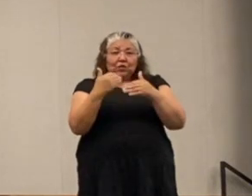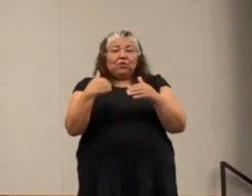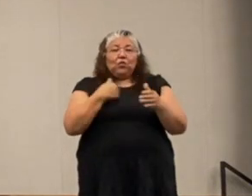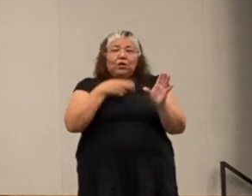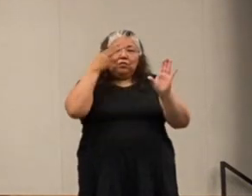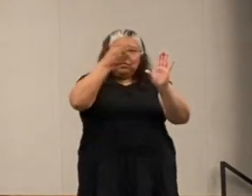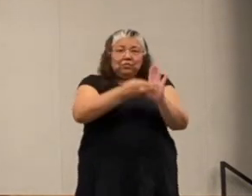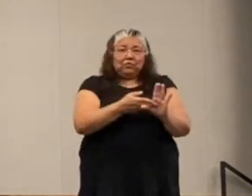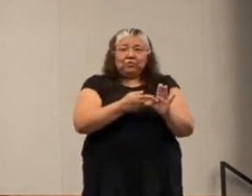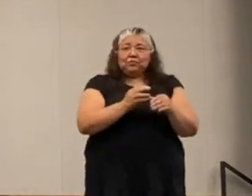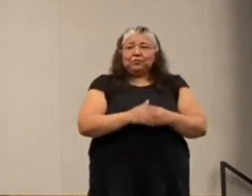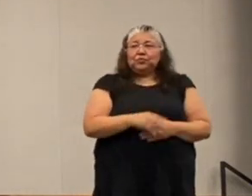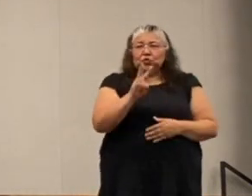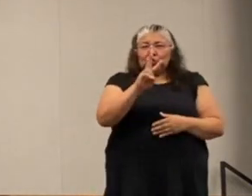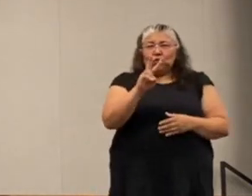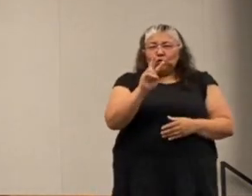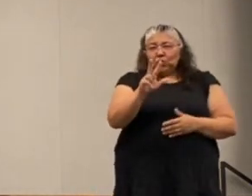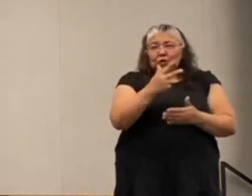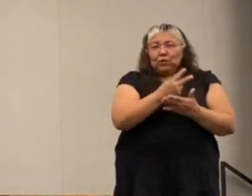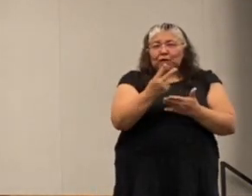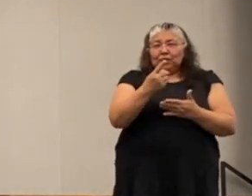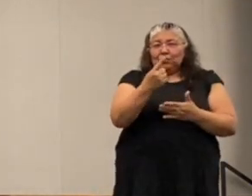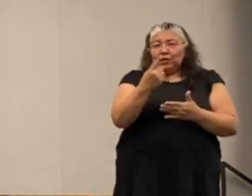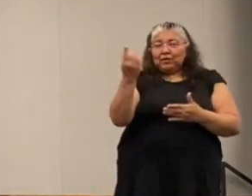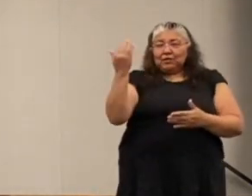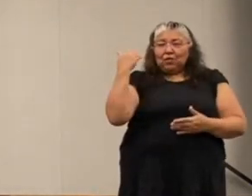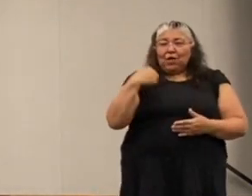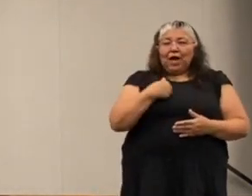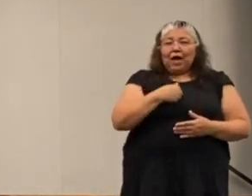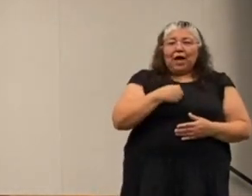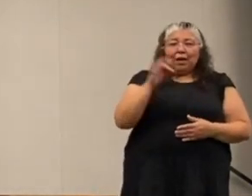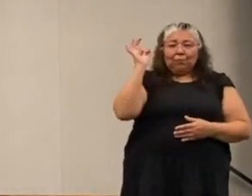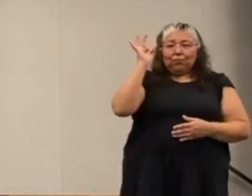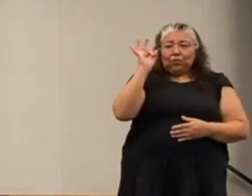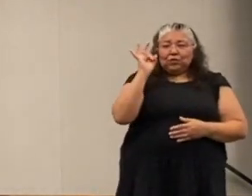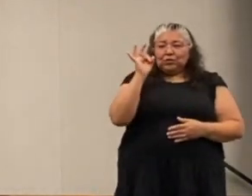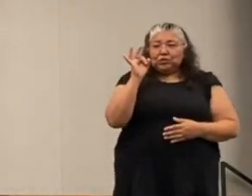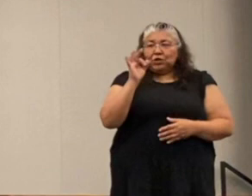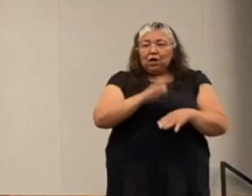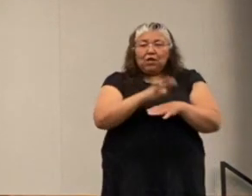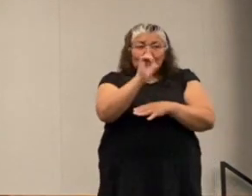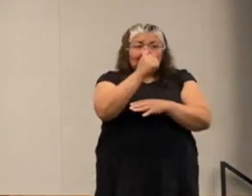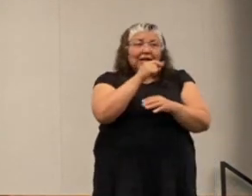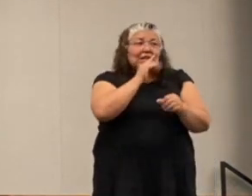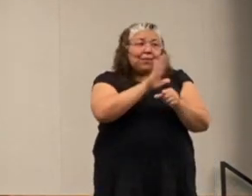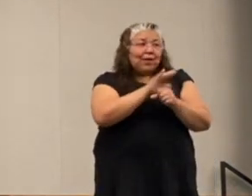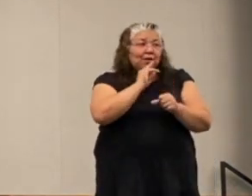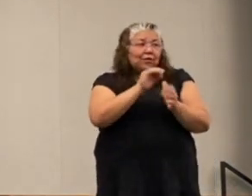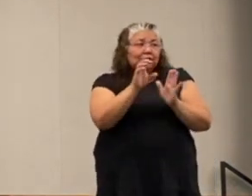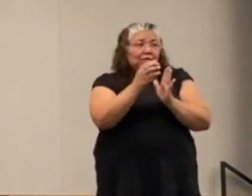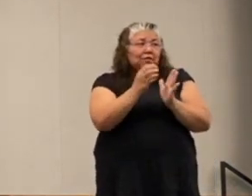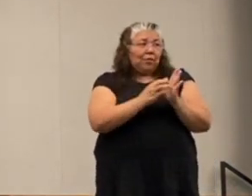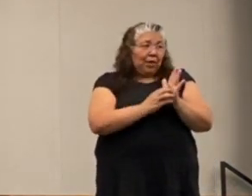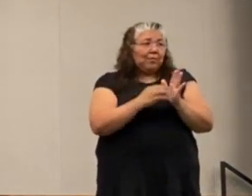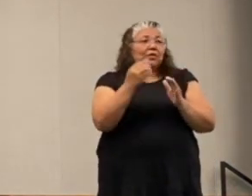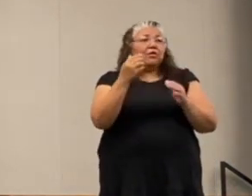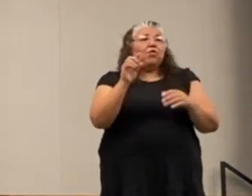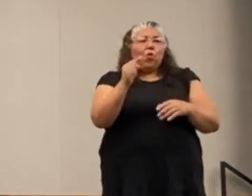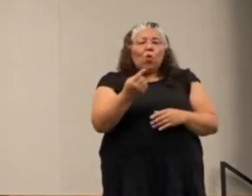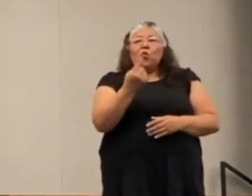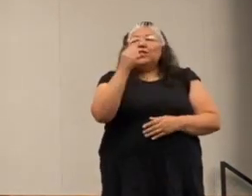juggling a new series. 2 or 3 weeks ago, I preached on the Ten Commandments, and we called it There's Only